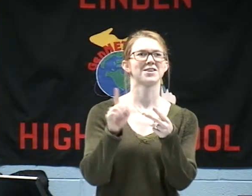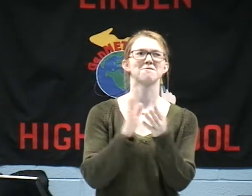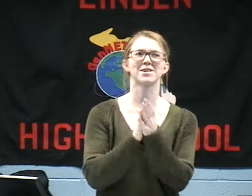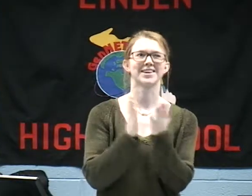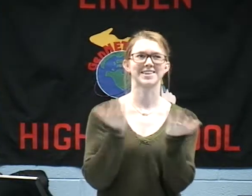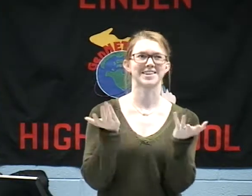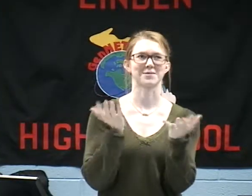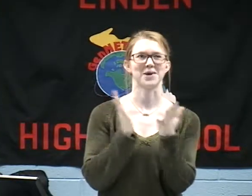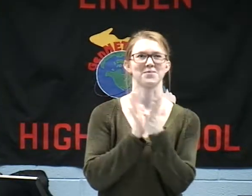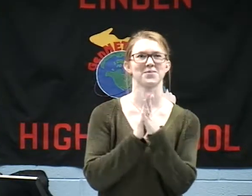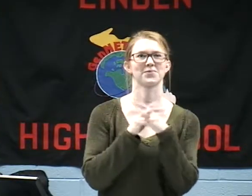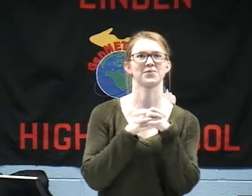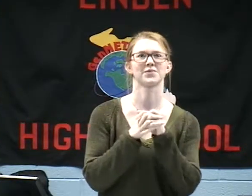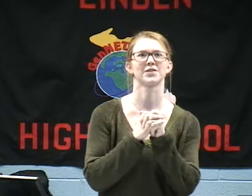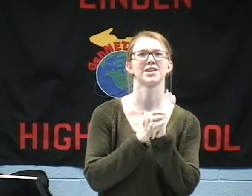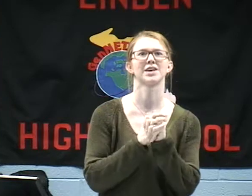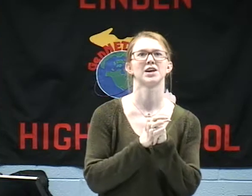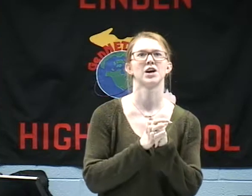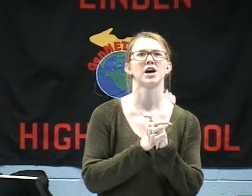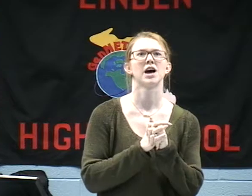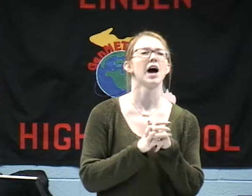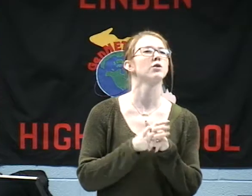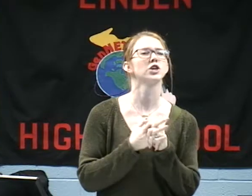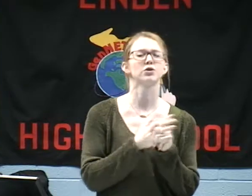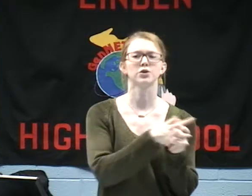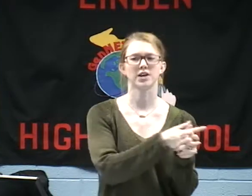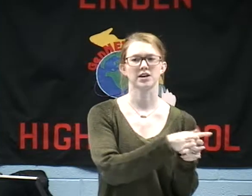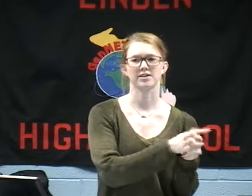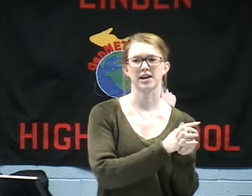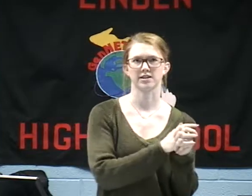What else does it mean? How could you use it in a sentence?